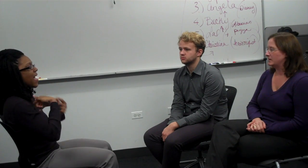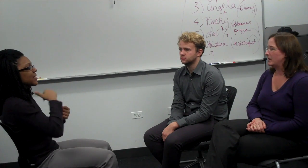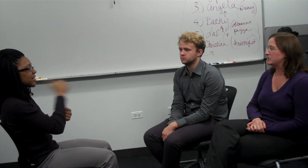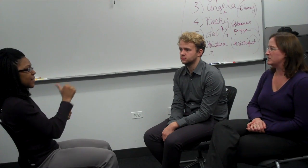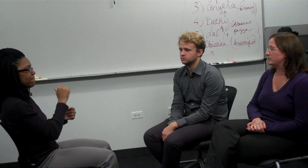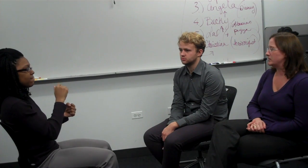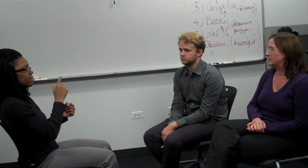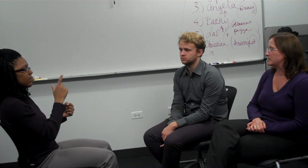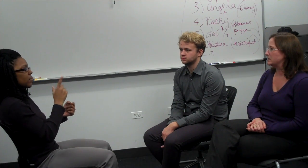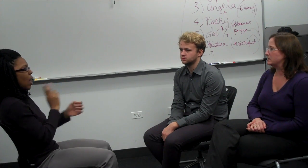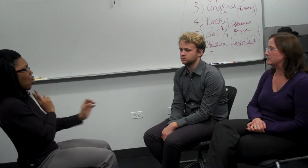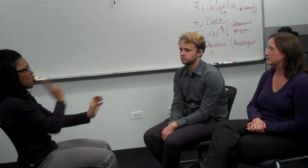I was in different dances.